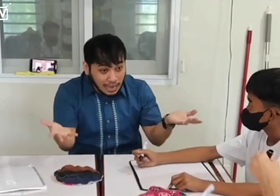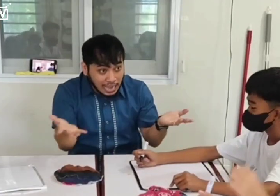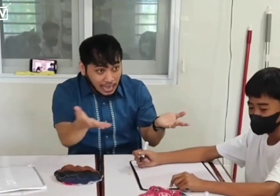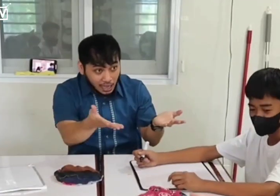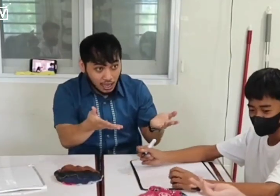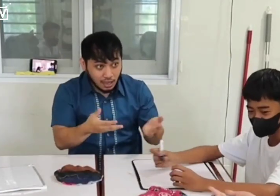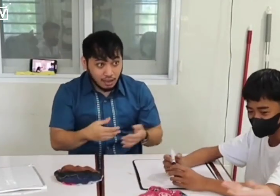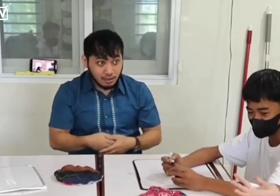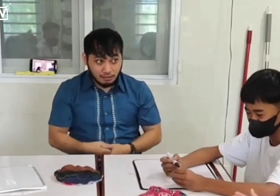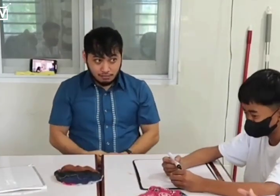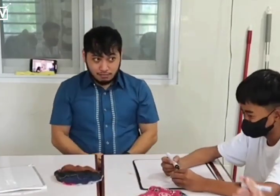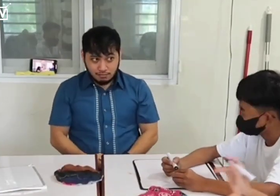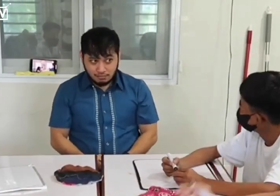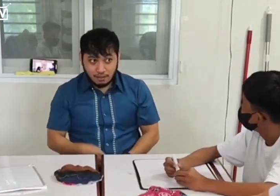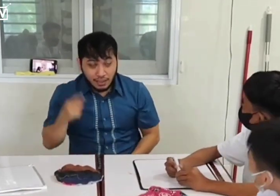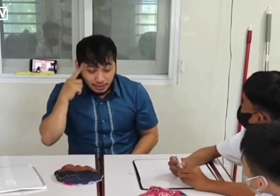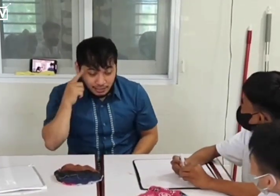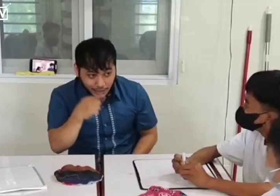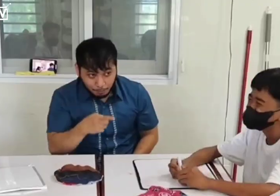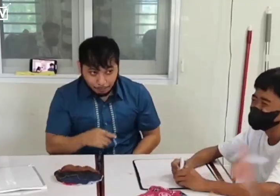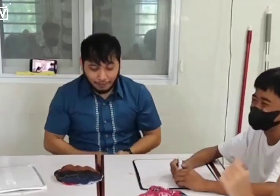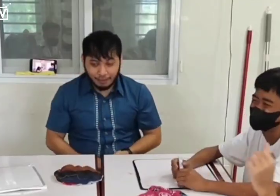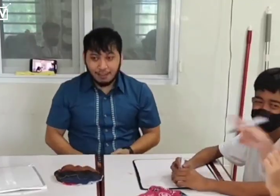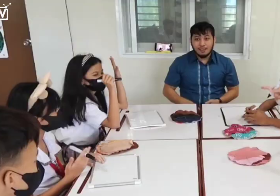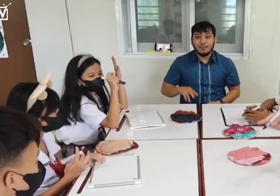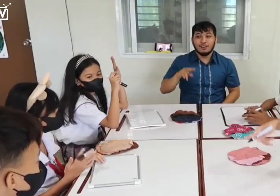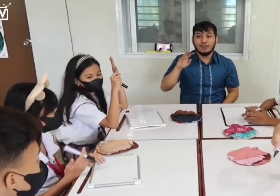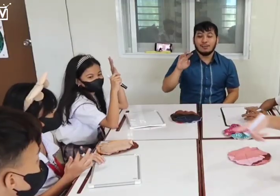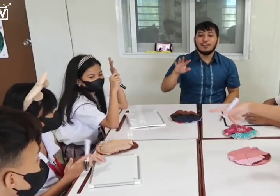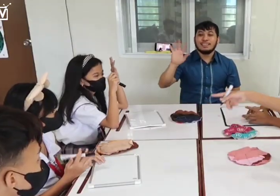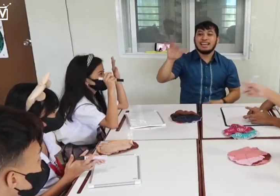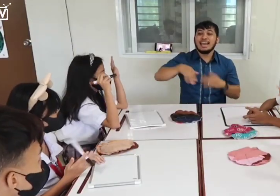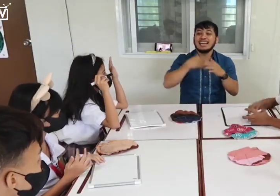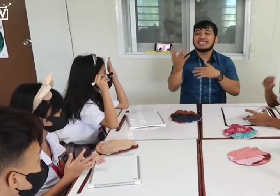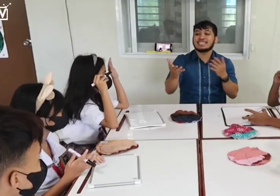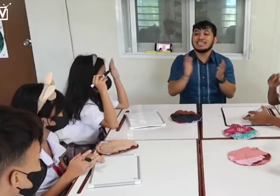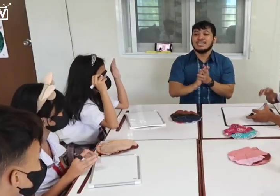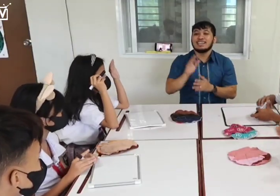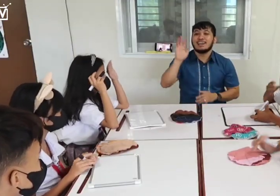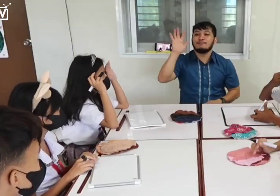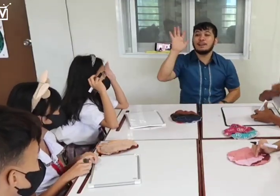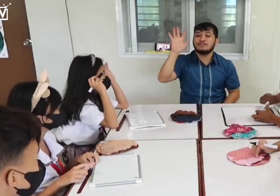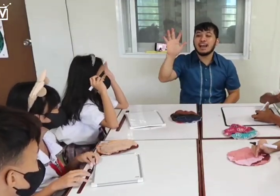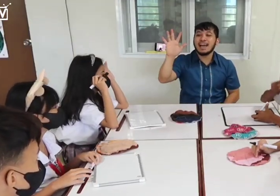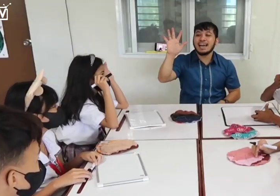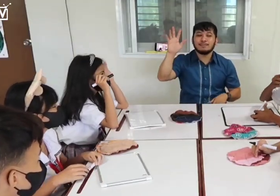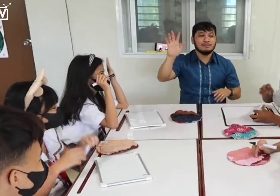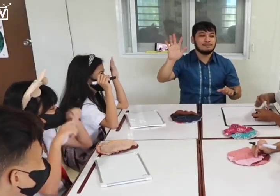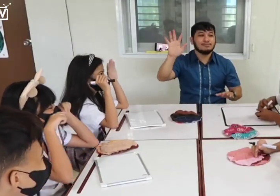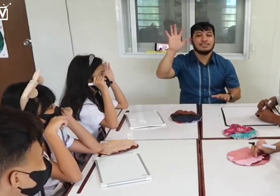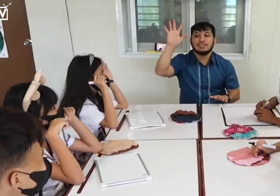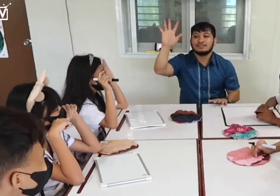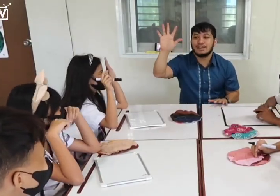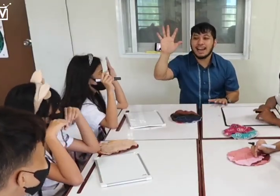wala. T-shirt. Four. Next. Number five. Five.